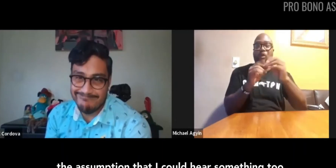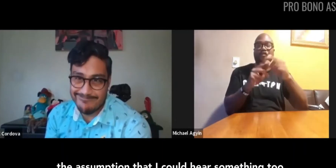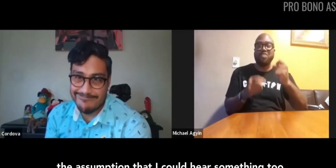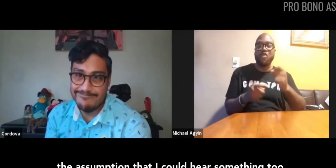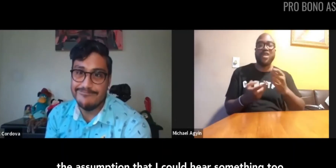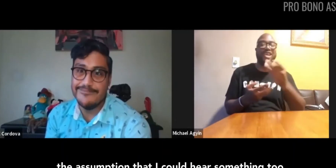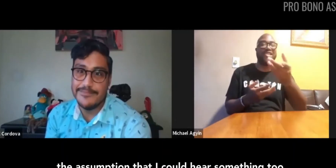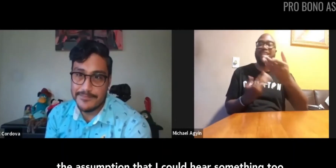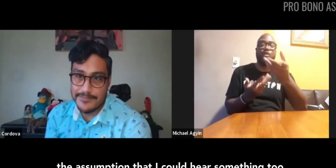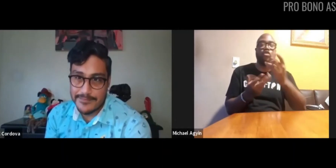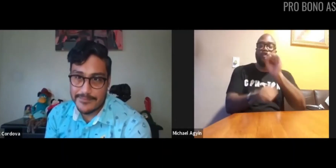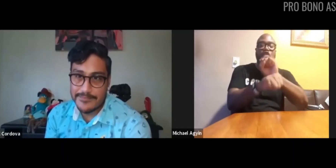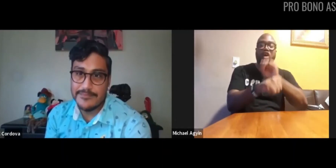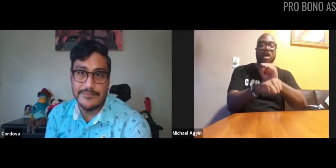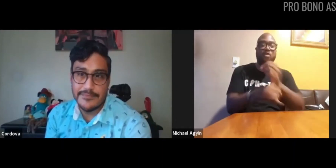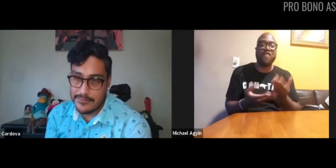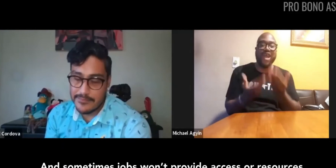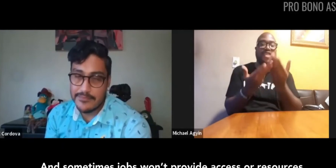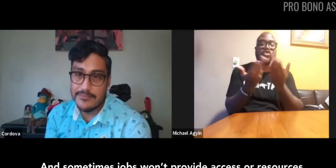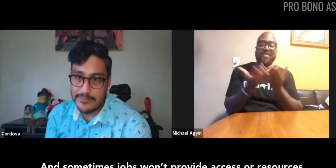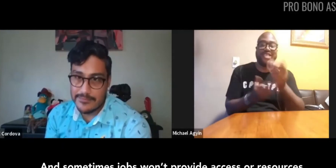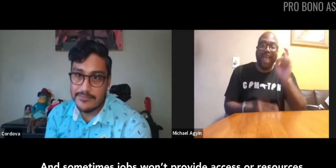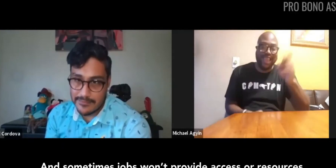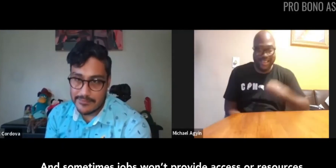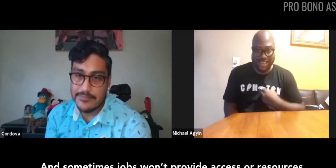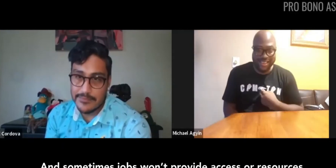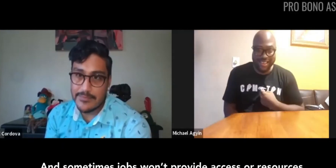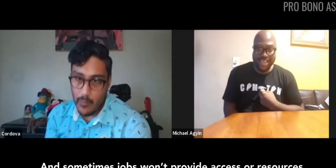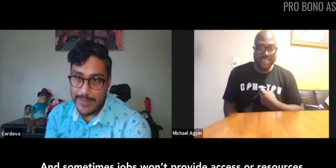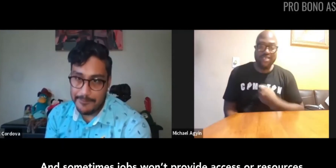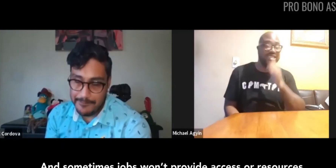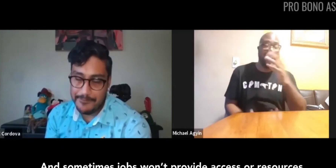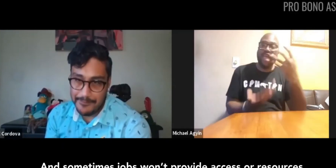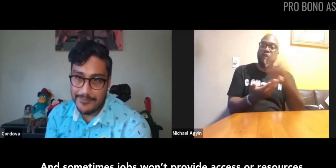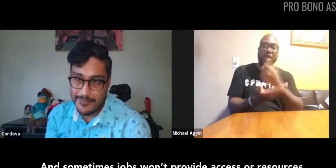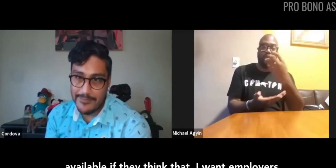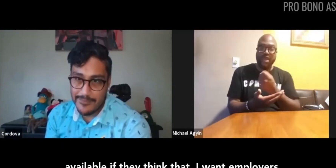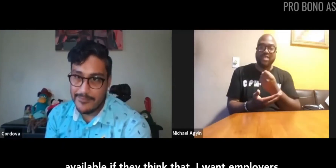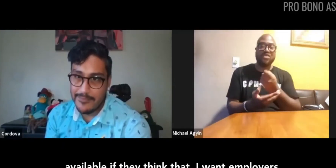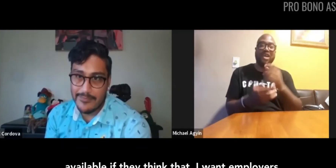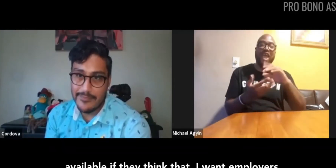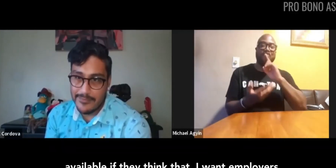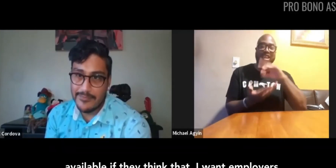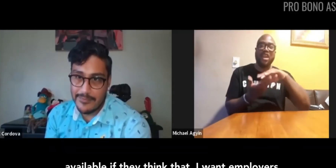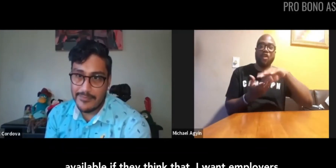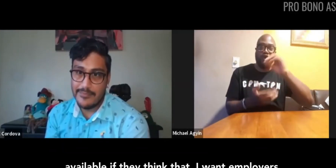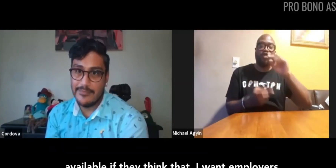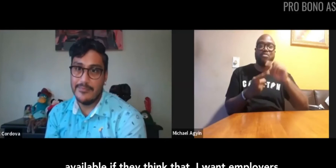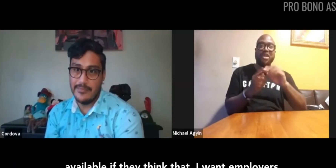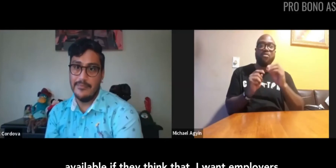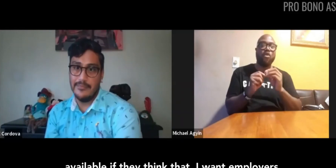have the assumption that I could hear something too. And sometimes jobs won't provide access or resources available if they think